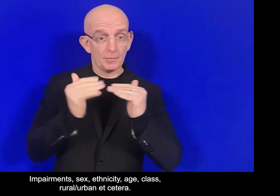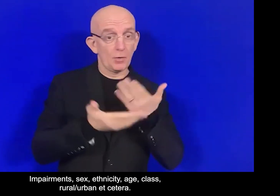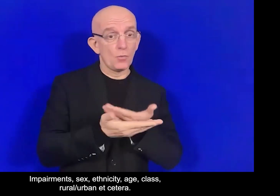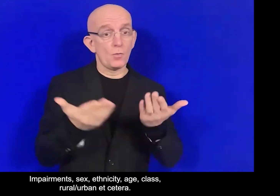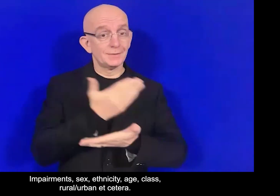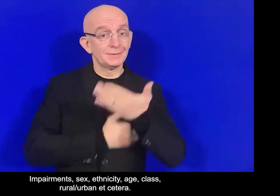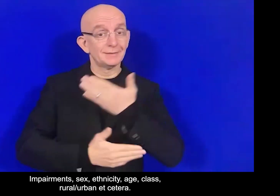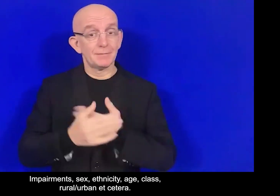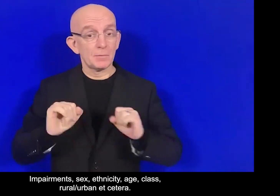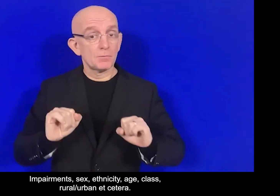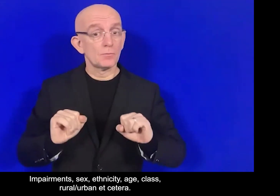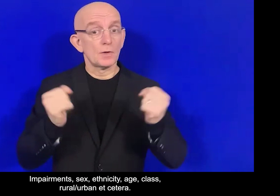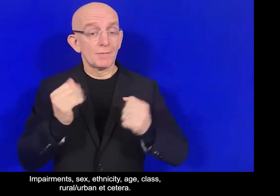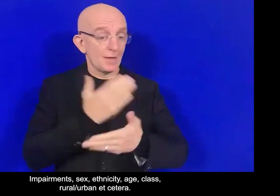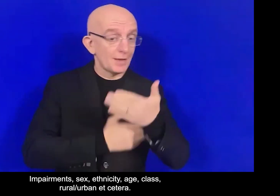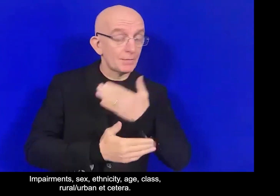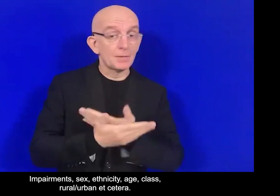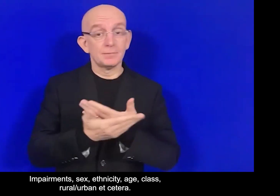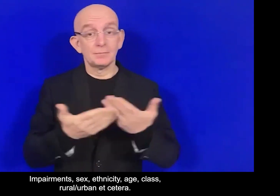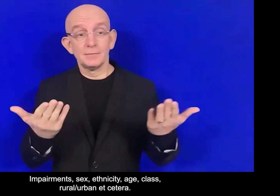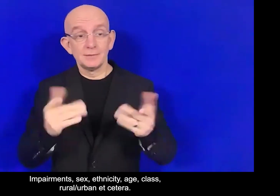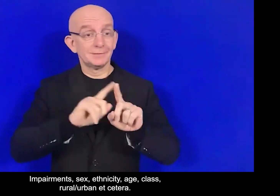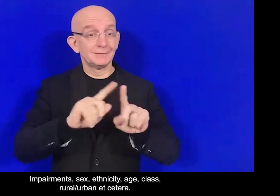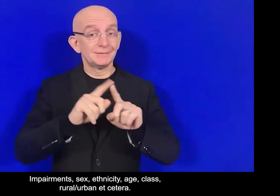Class, Rural/Urban, etc.